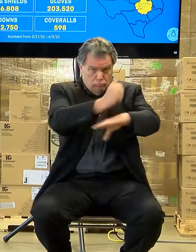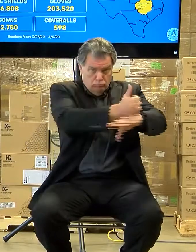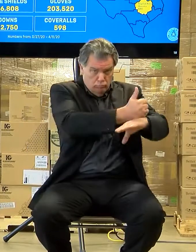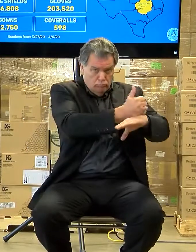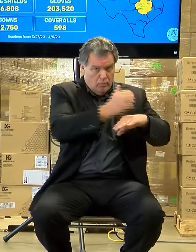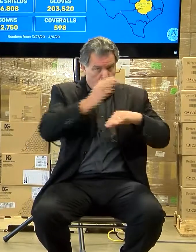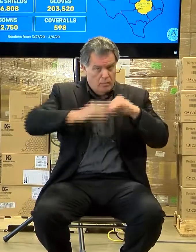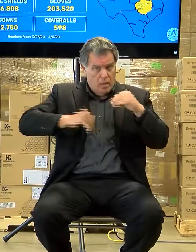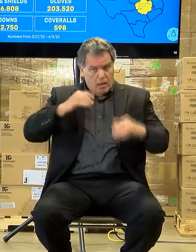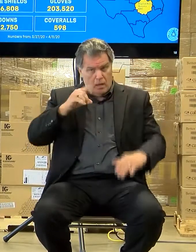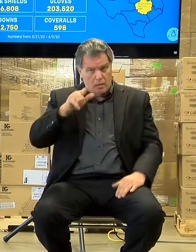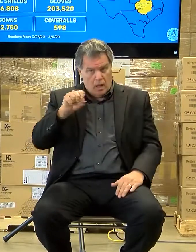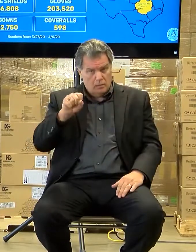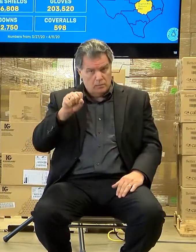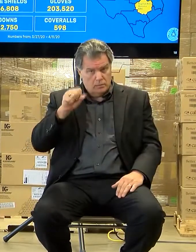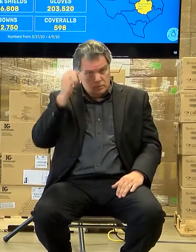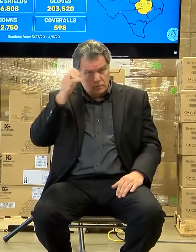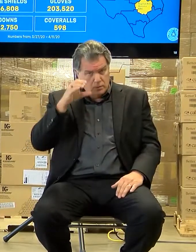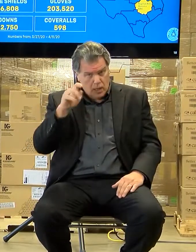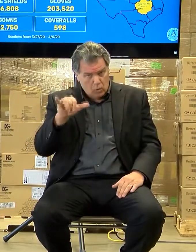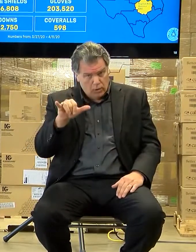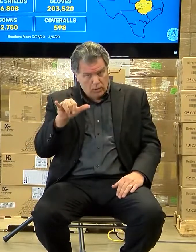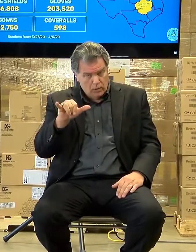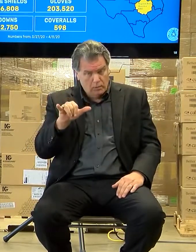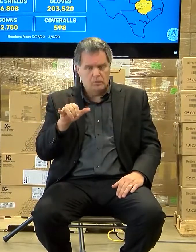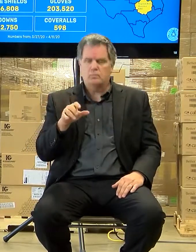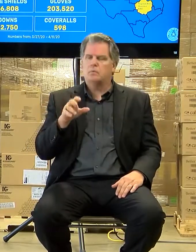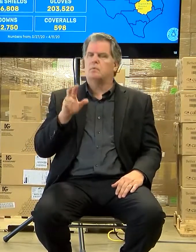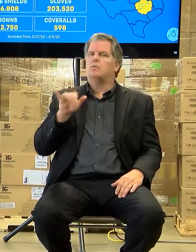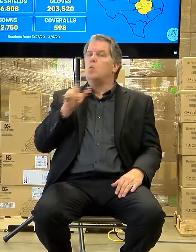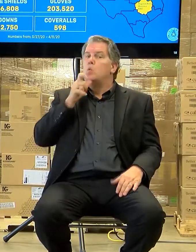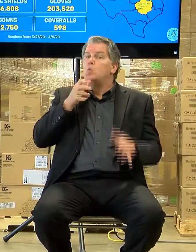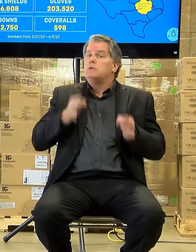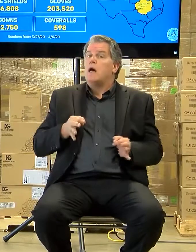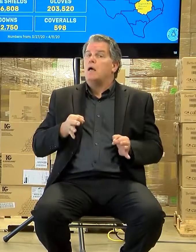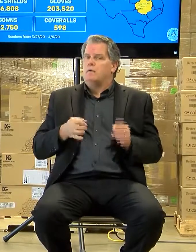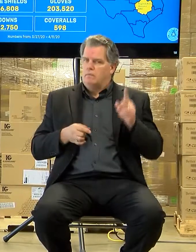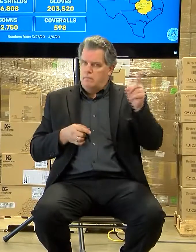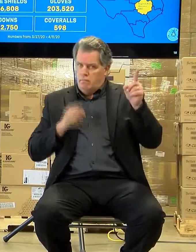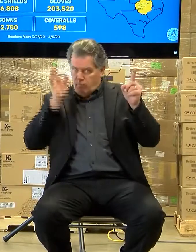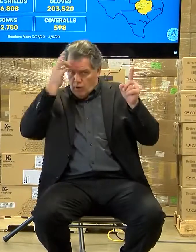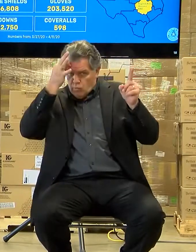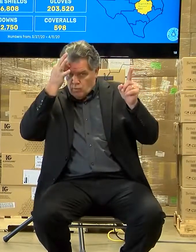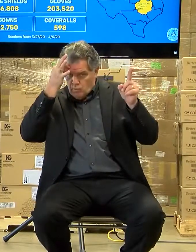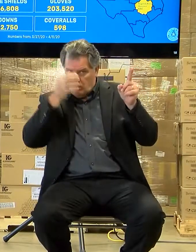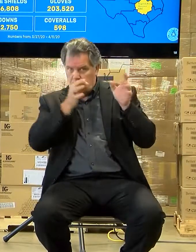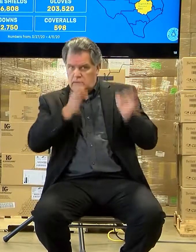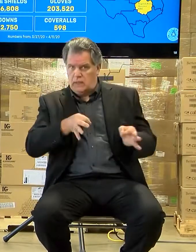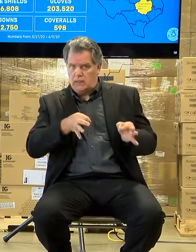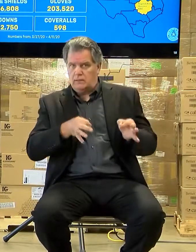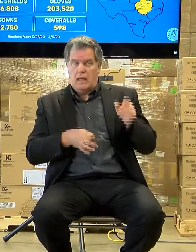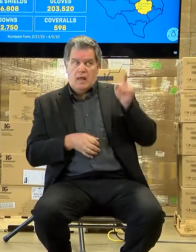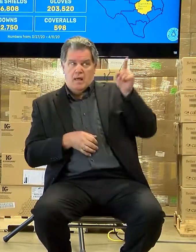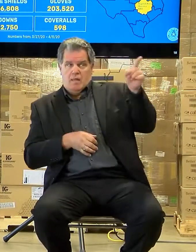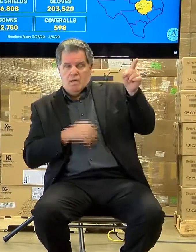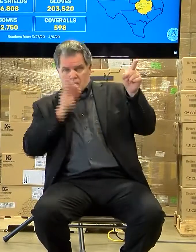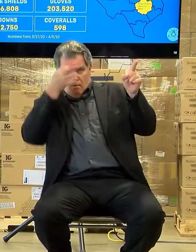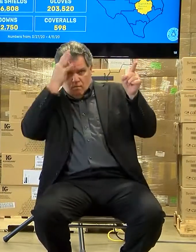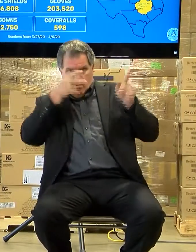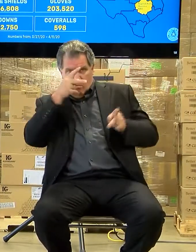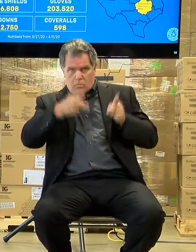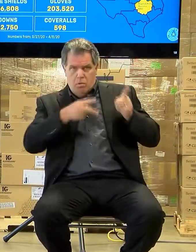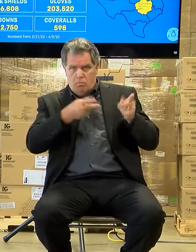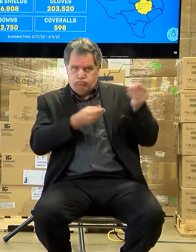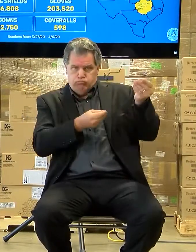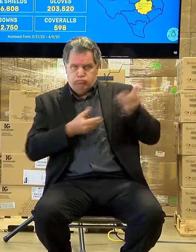Dallas County would be moved to? So that would be a federal decision. So in other words, it was the federal officials telling us